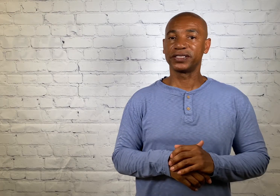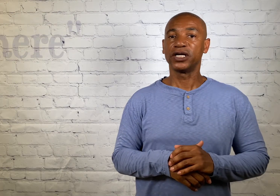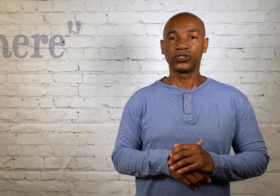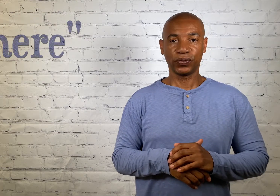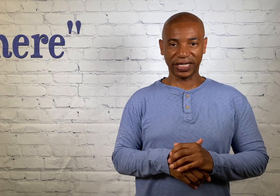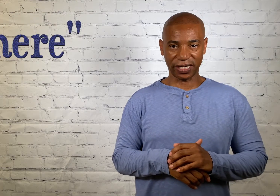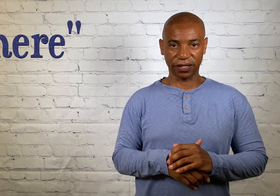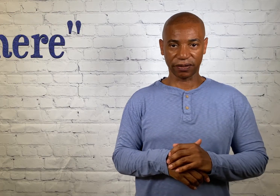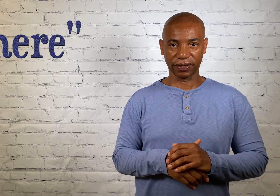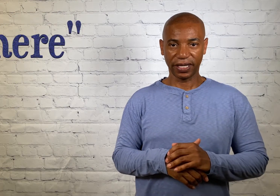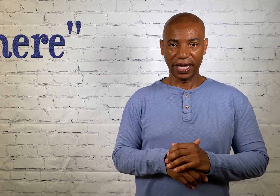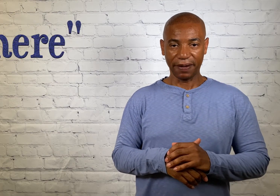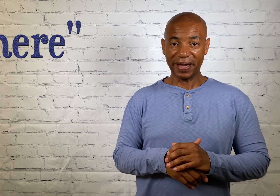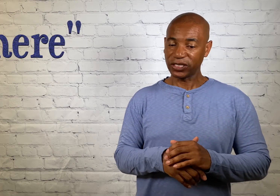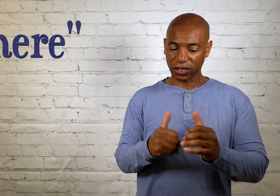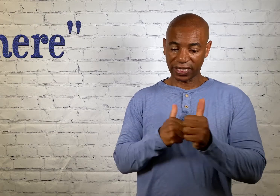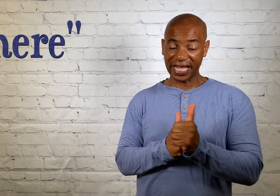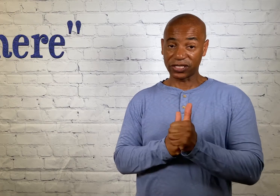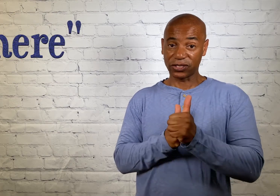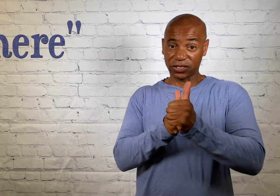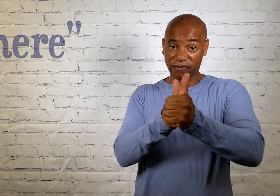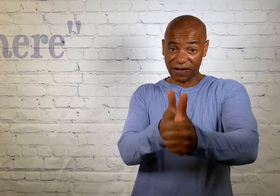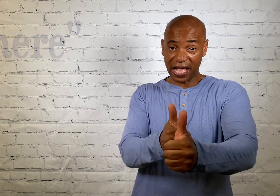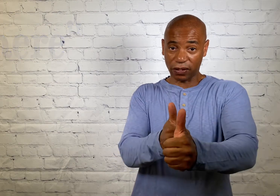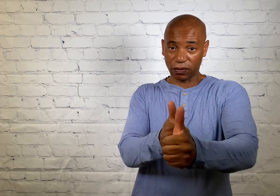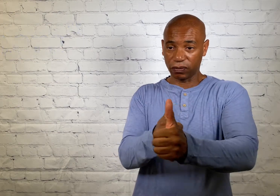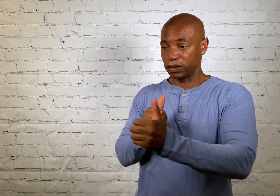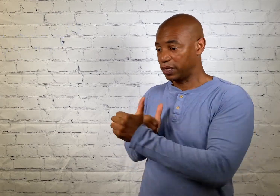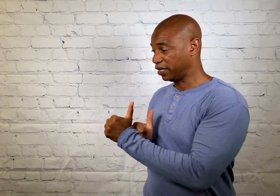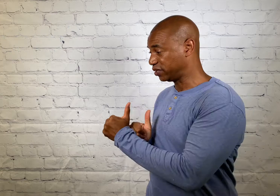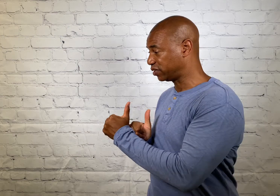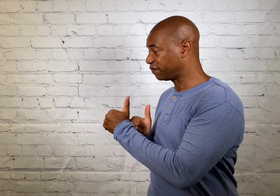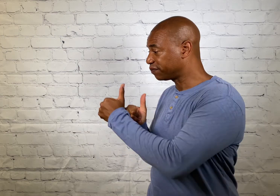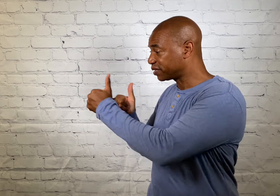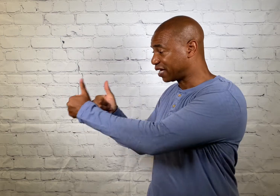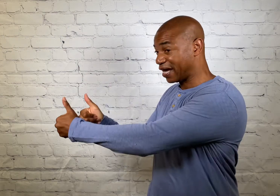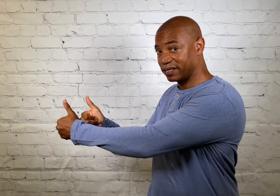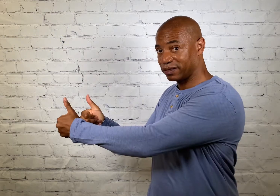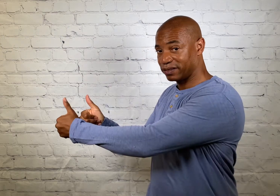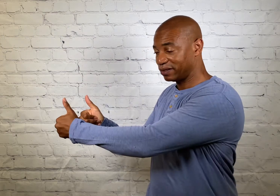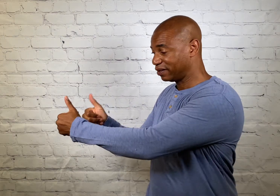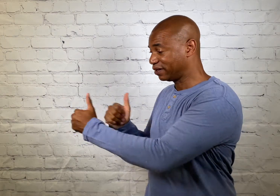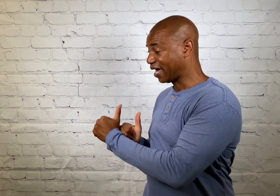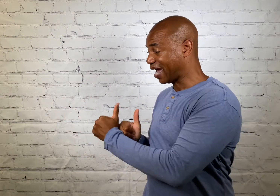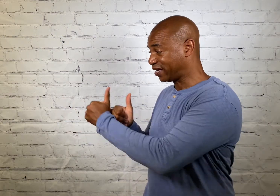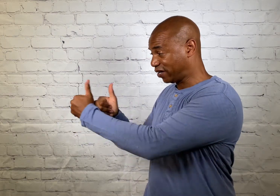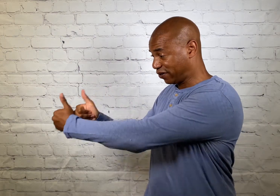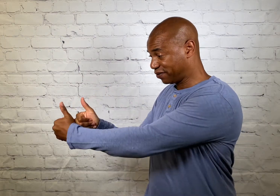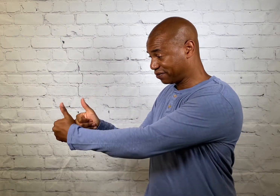to adhere. And basically that's to follow. This is it from the side. Adhere.